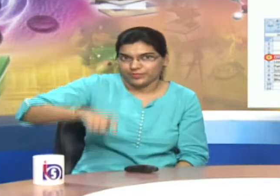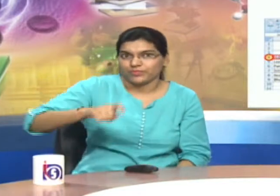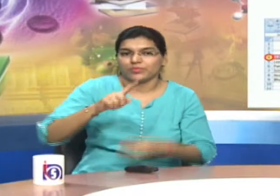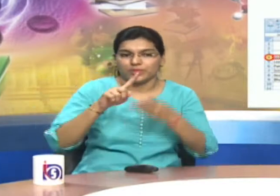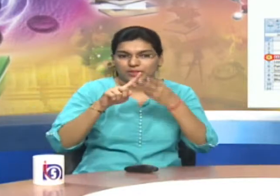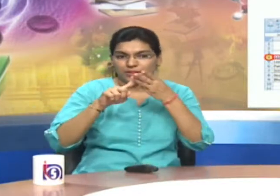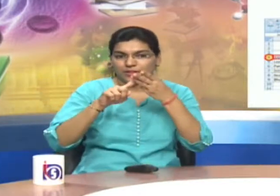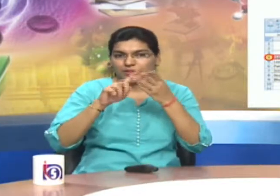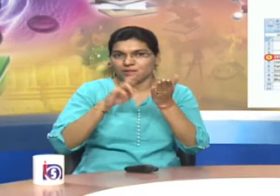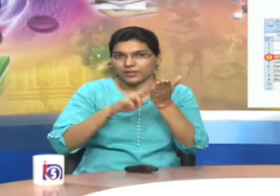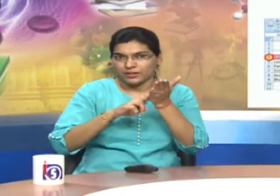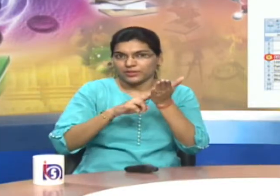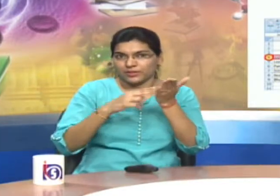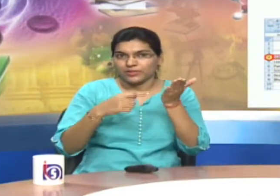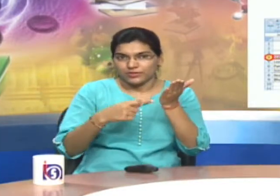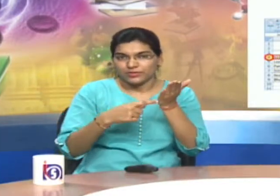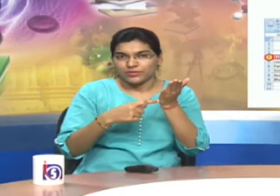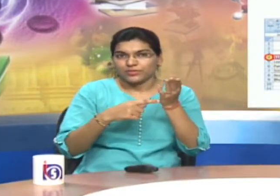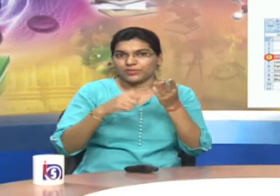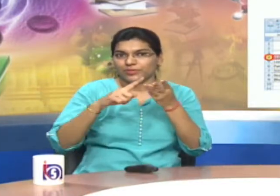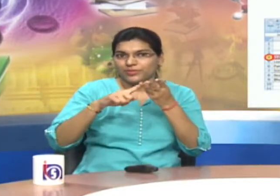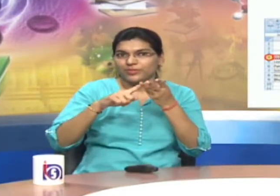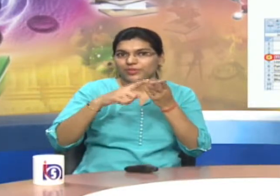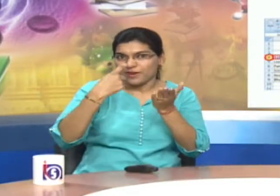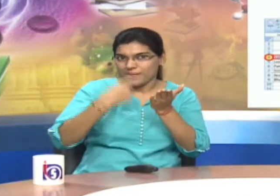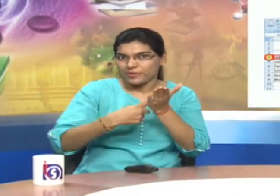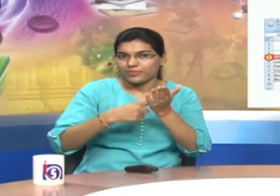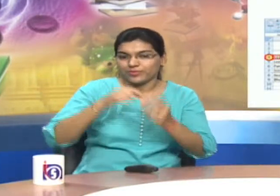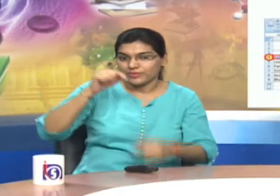And after that, when you are selecting max if or sum if,